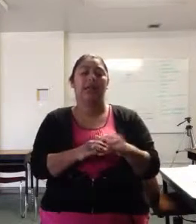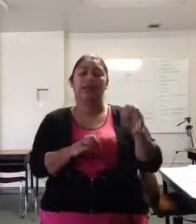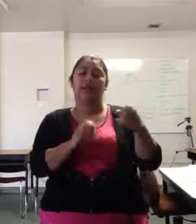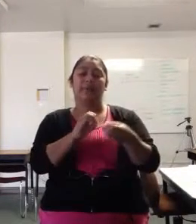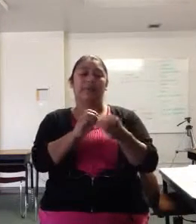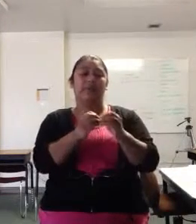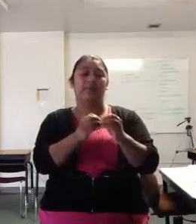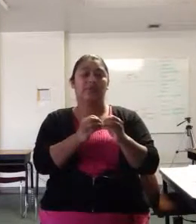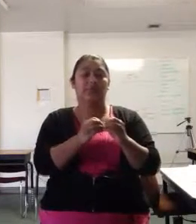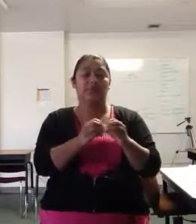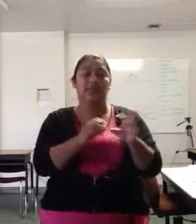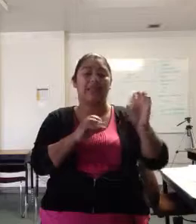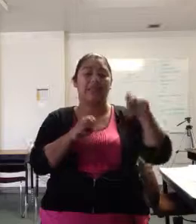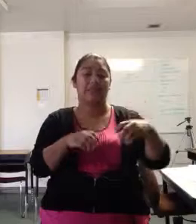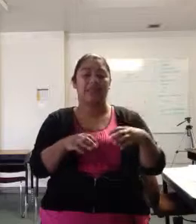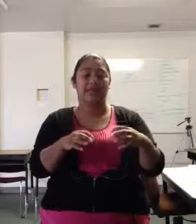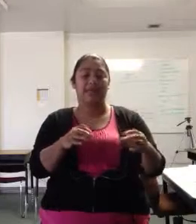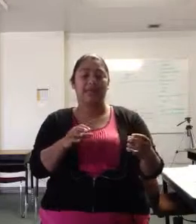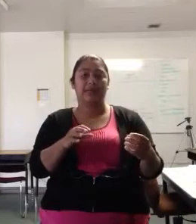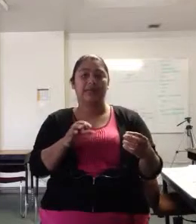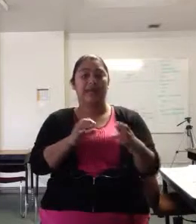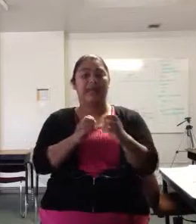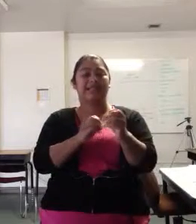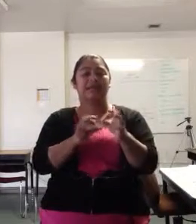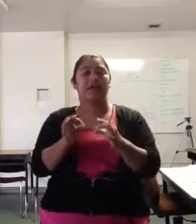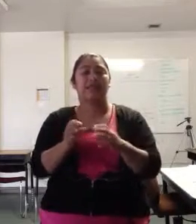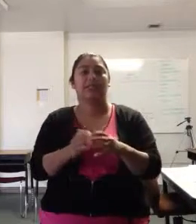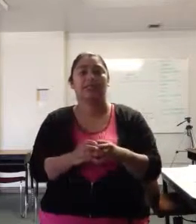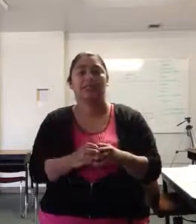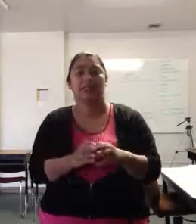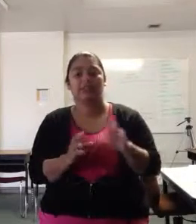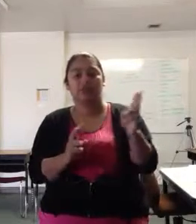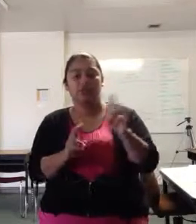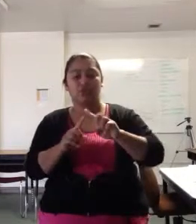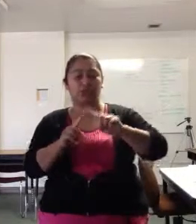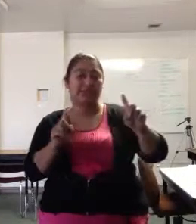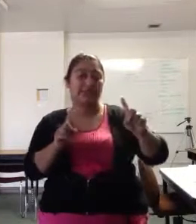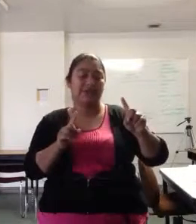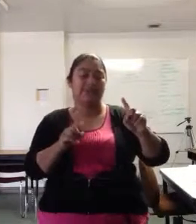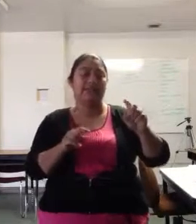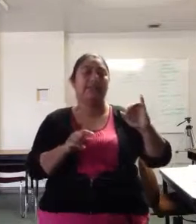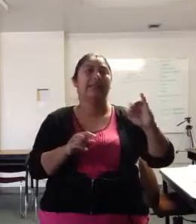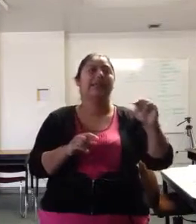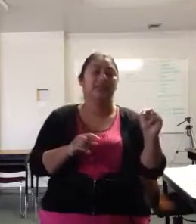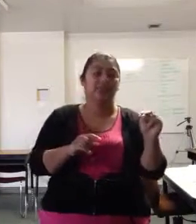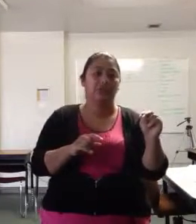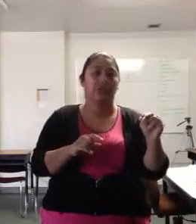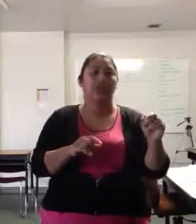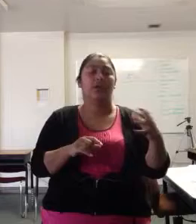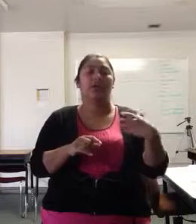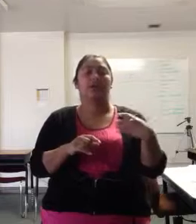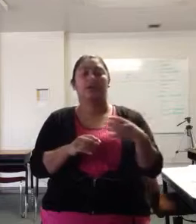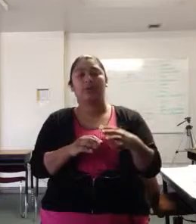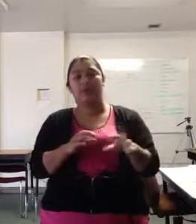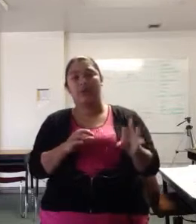as a ratio, of course, or a quotient of two different integers. So let's write two different integers. We have 3 and we